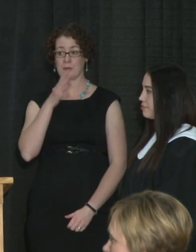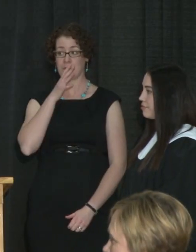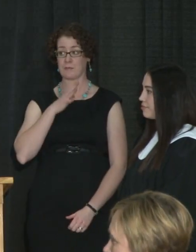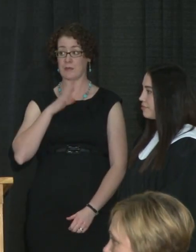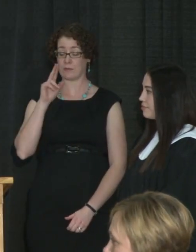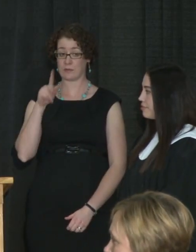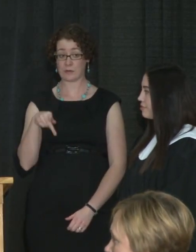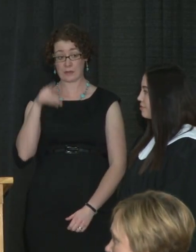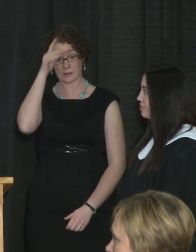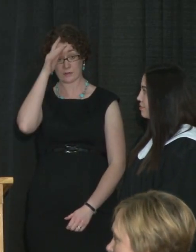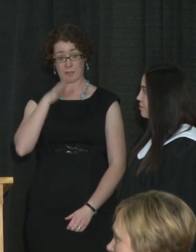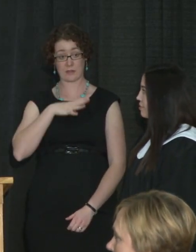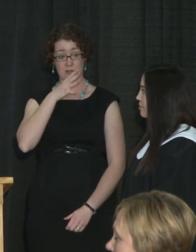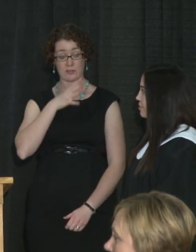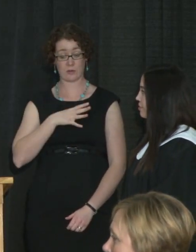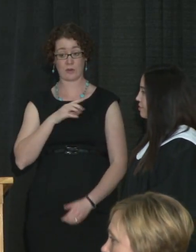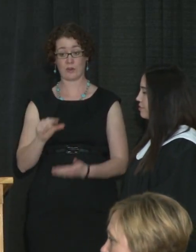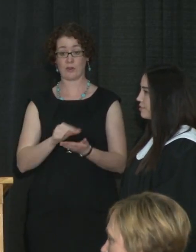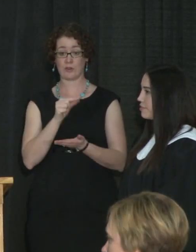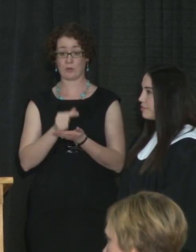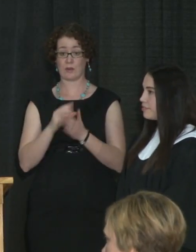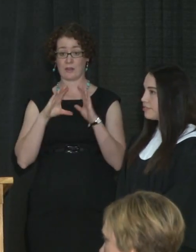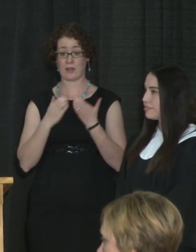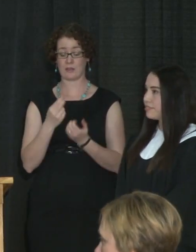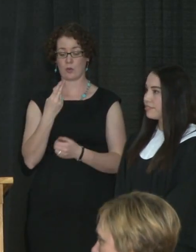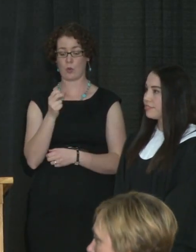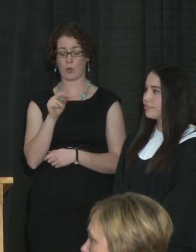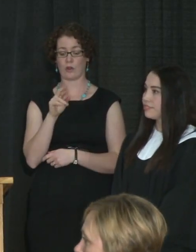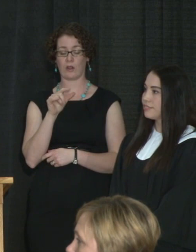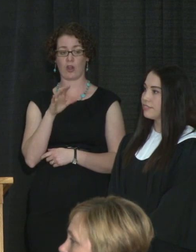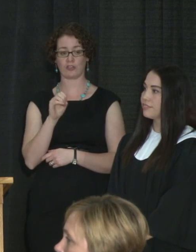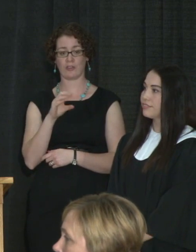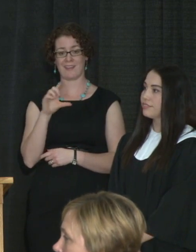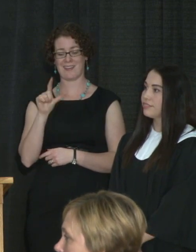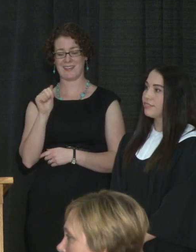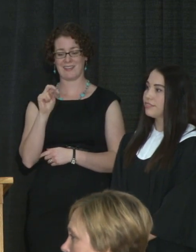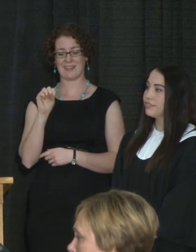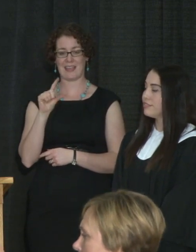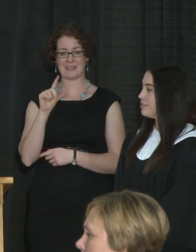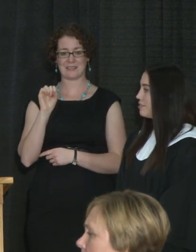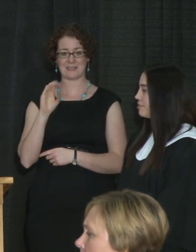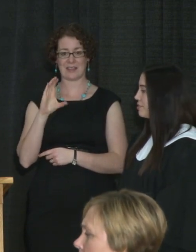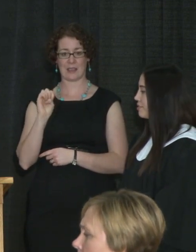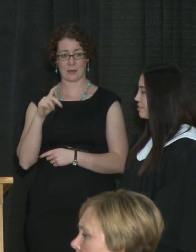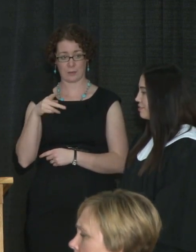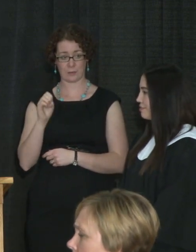Madam Vice President, ladies and gentlemen, the graduates in horticulture and landscape technology.